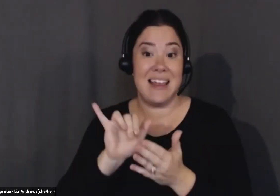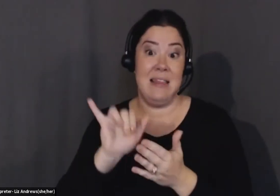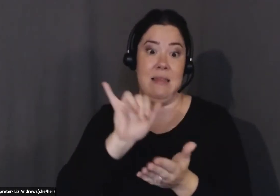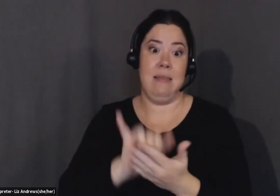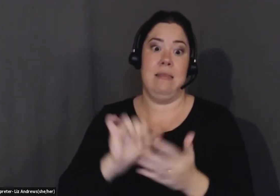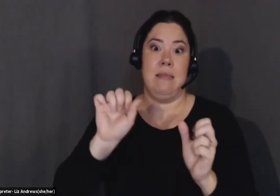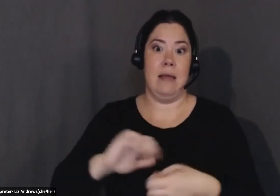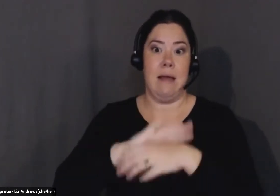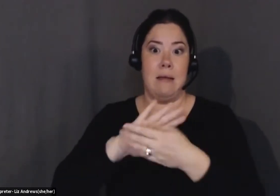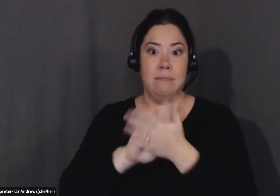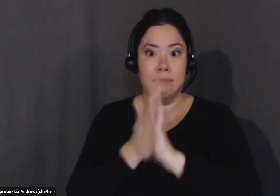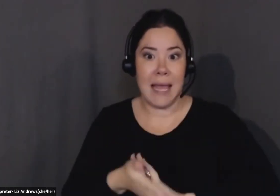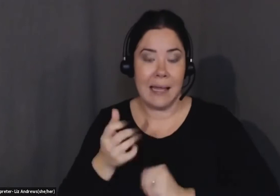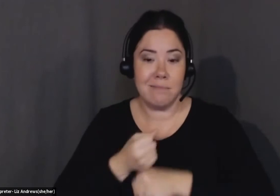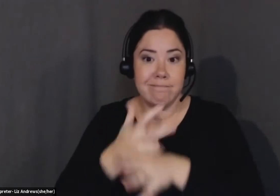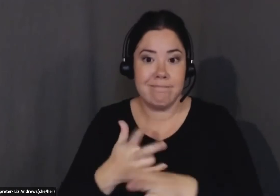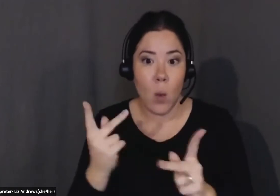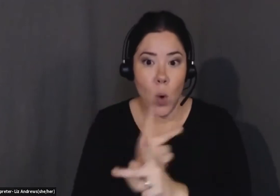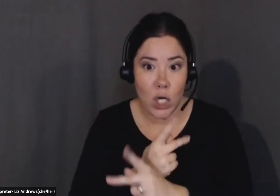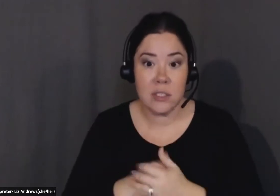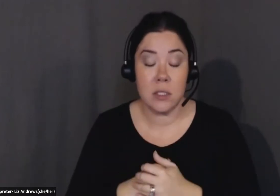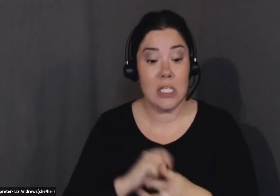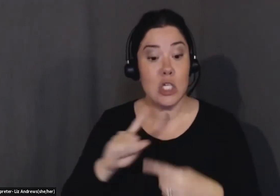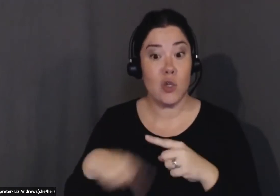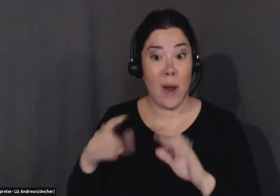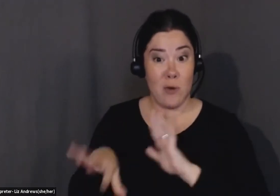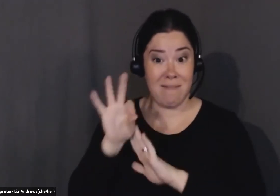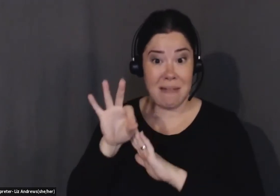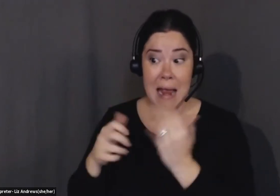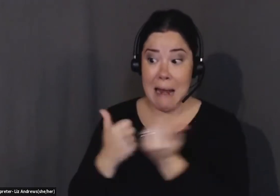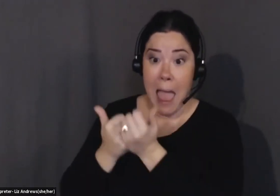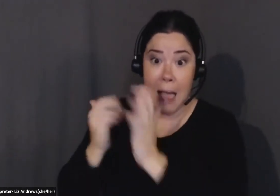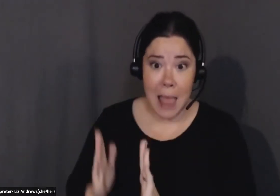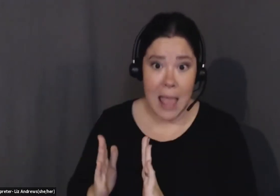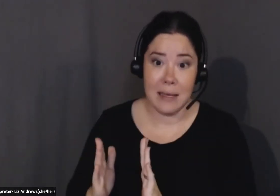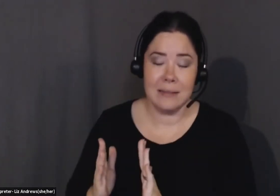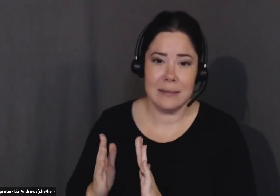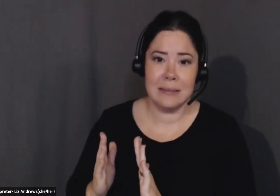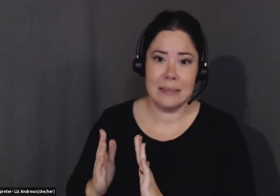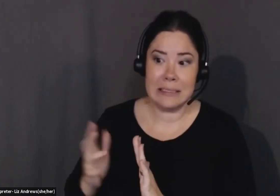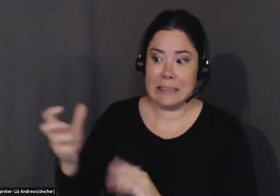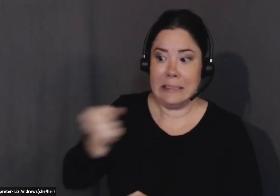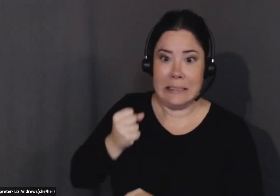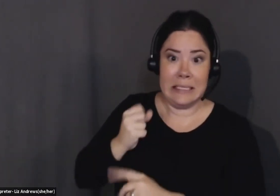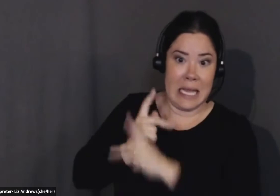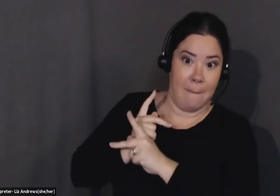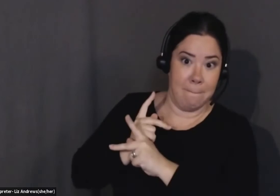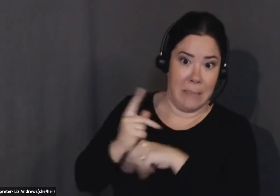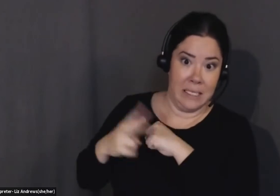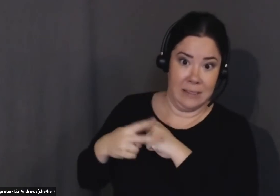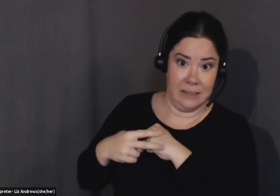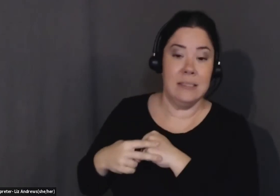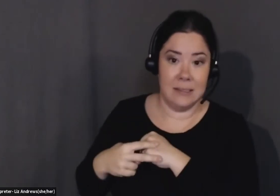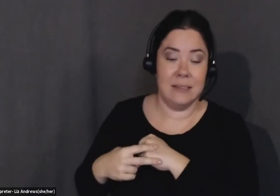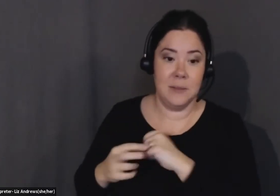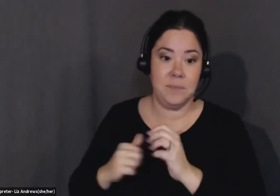worse. So when you can find an ally, keep that ally. And I don't want to